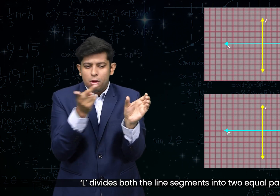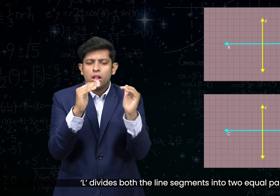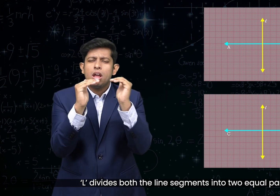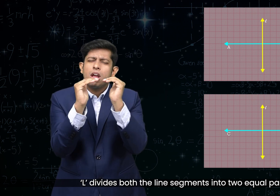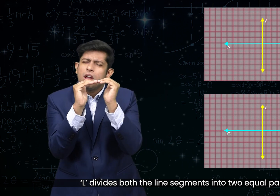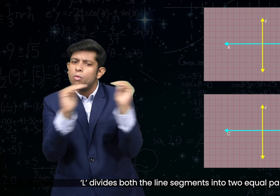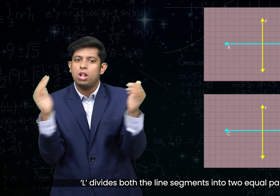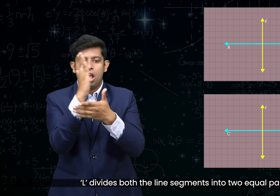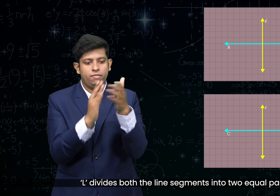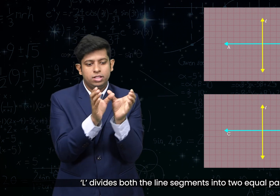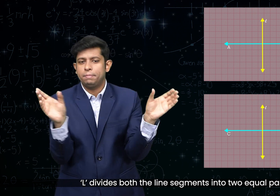parts.